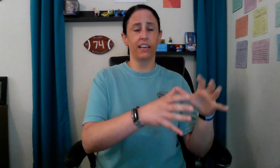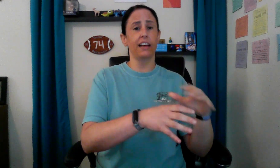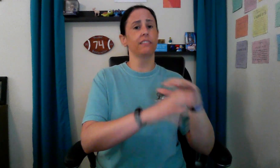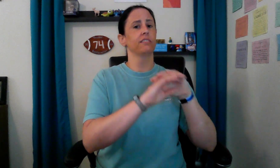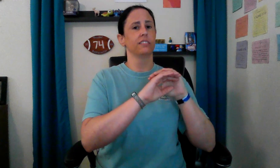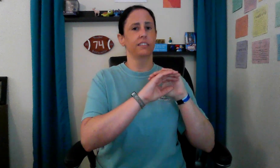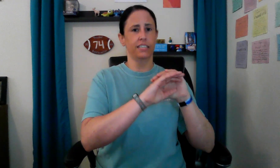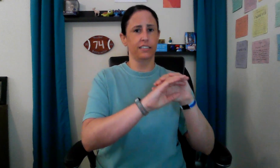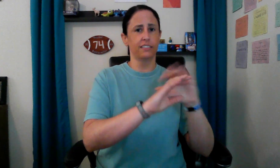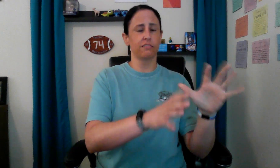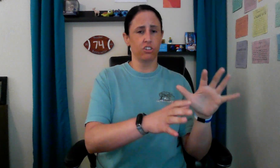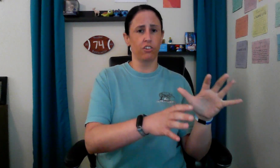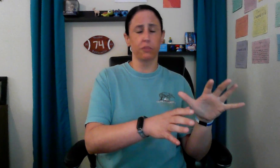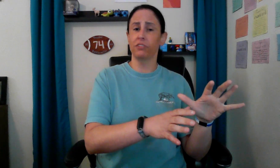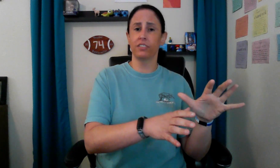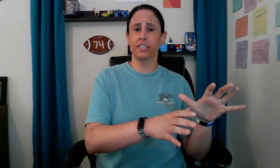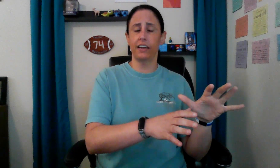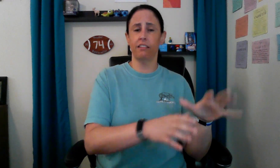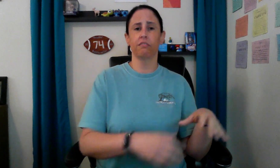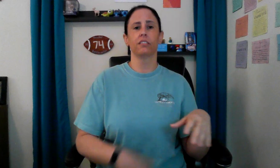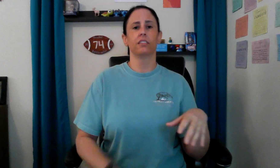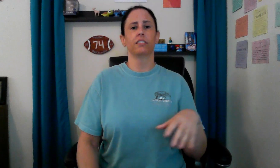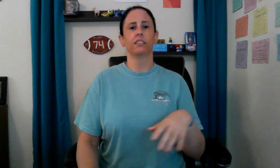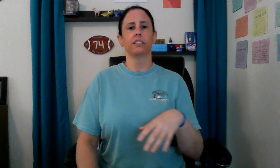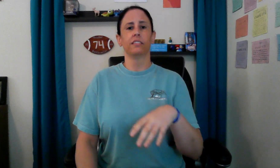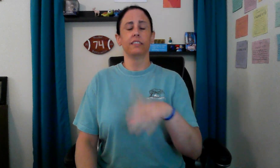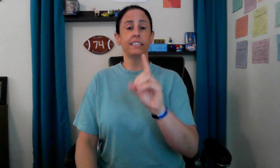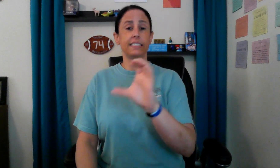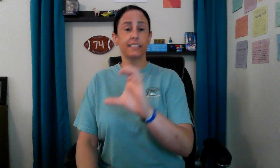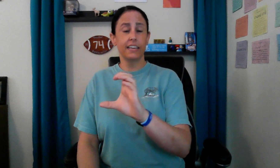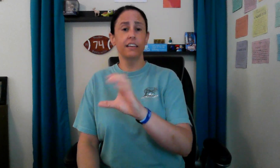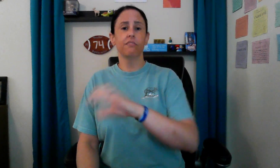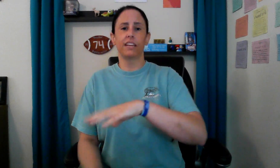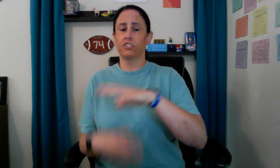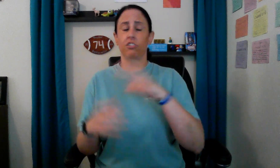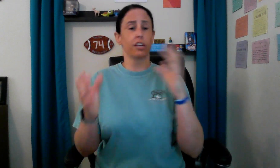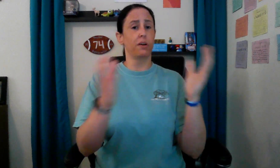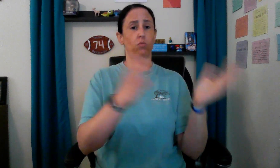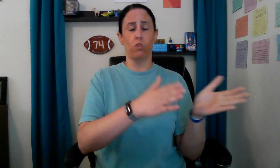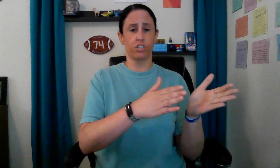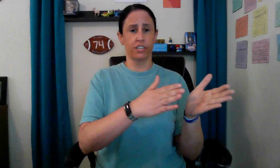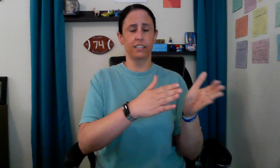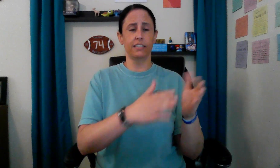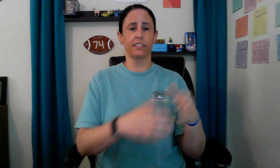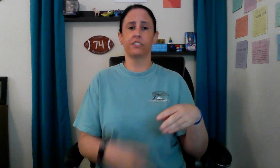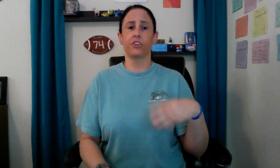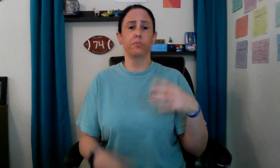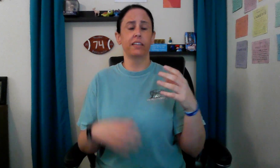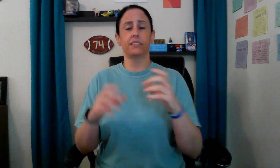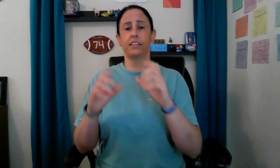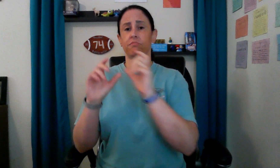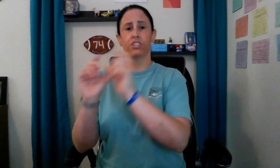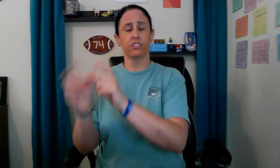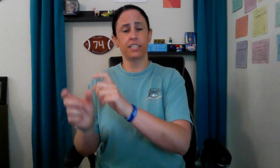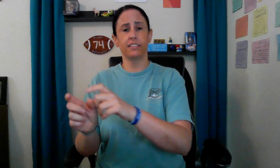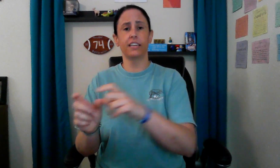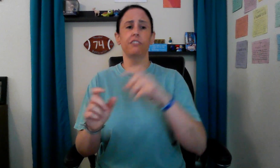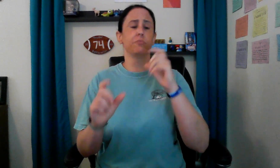that, is talking about the state. DC, that's talking about Washington, D.C. So you might see just D.C., you might